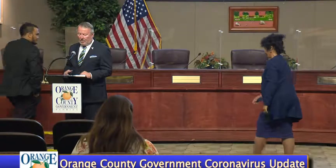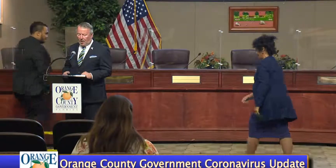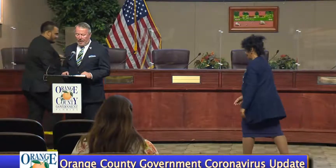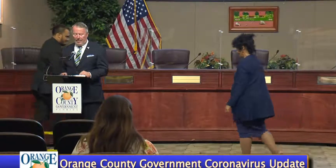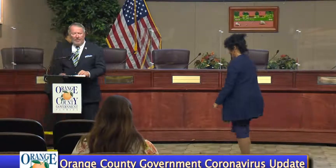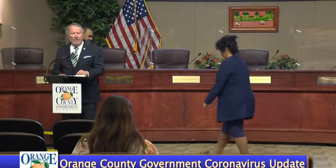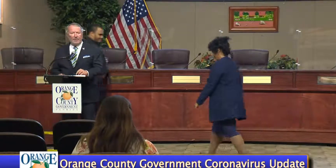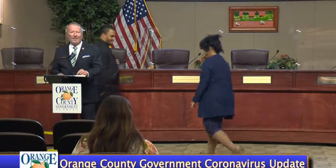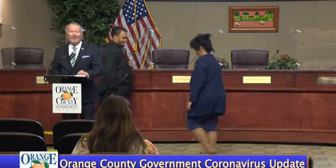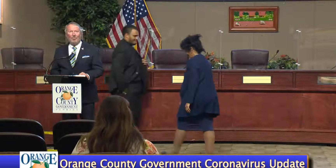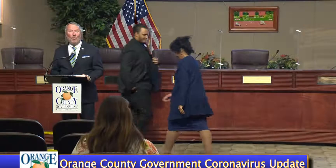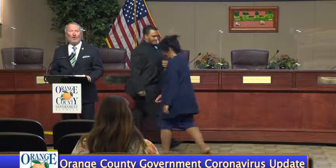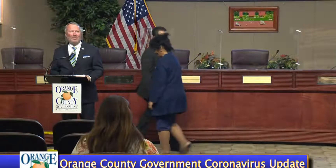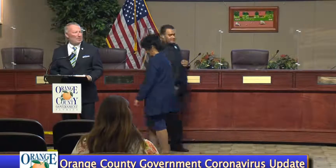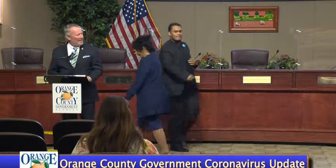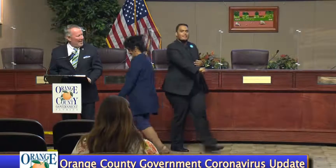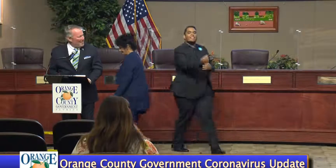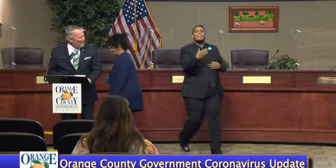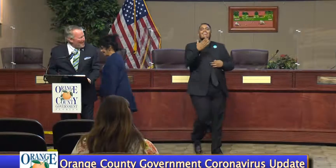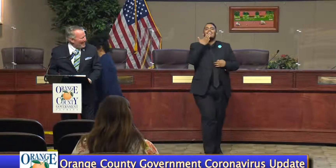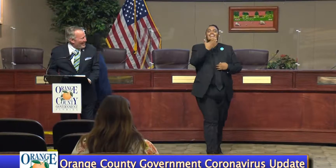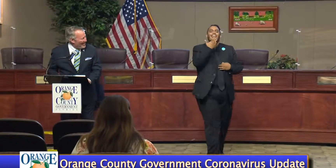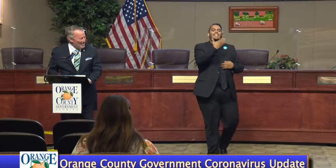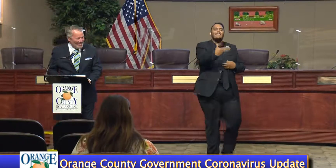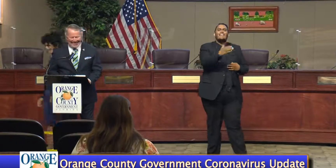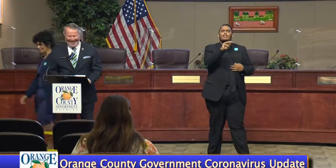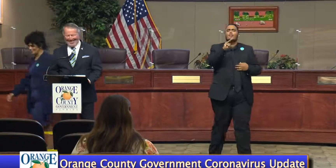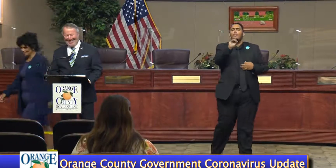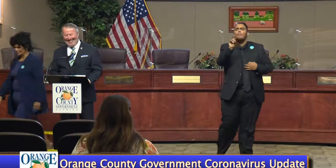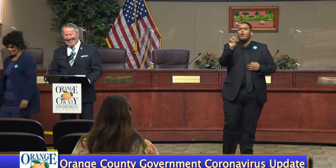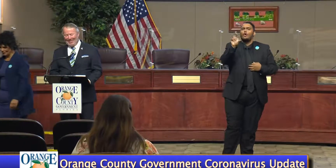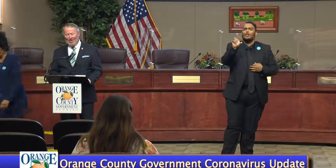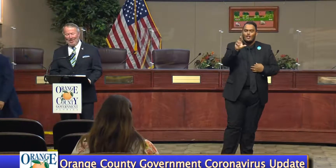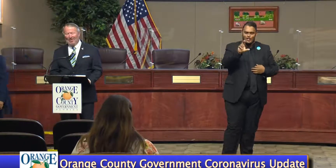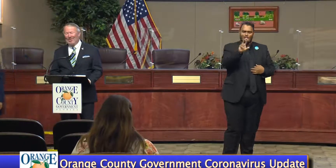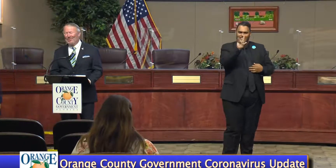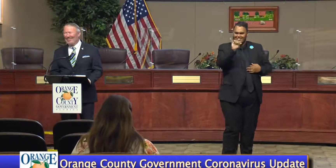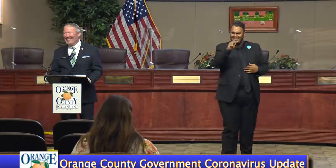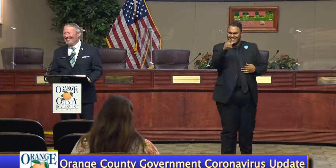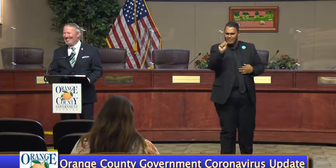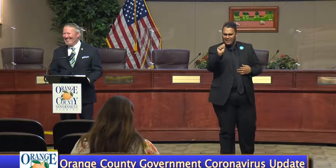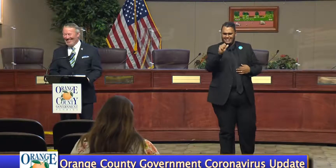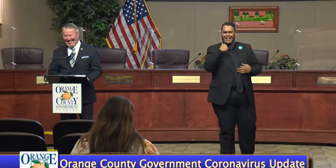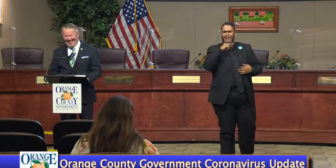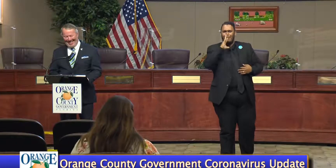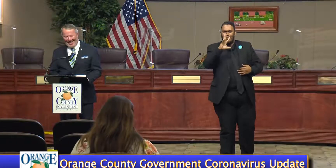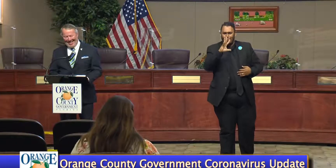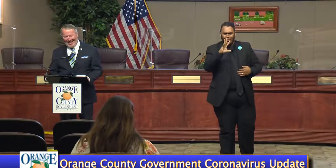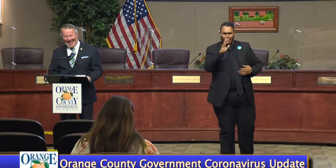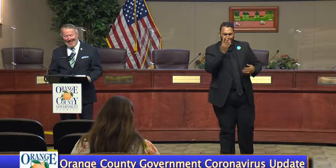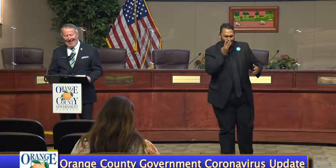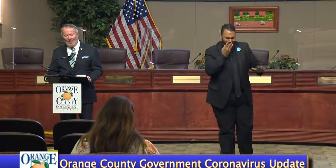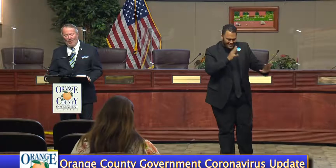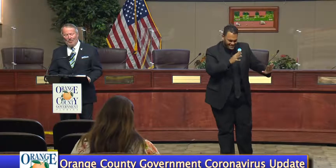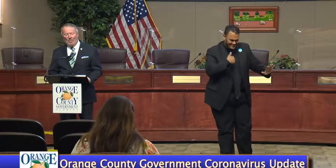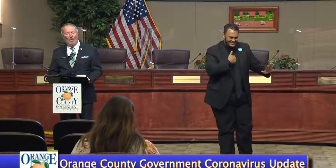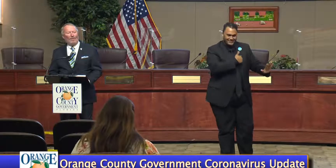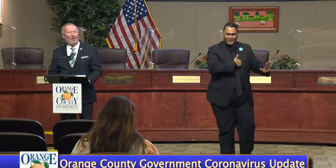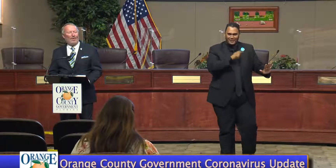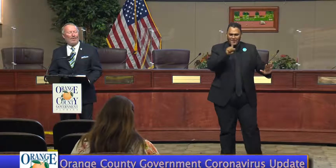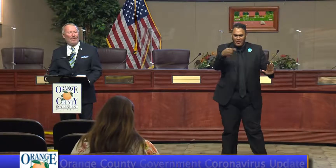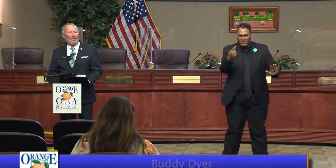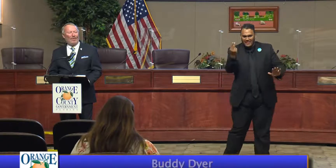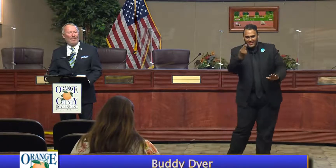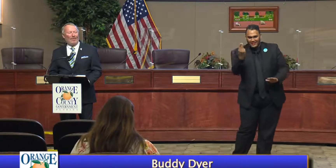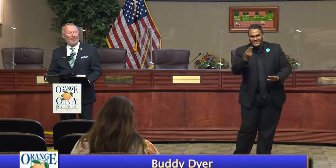Thank you, Mayor Demings. Thank you, Mayor Demings. It's only Thursday, too. With more and more of